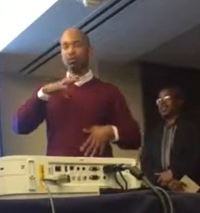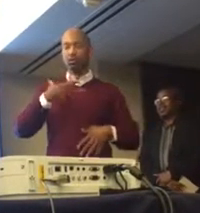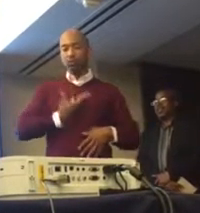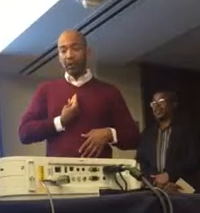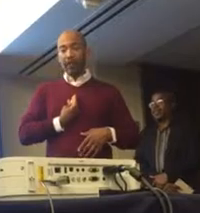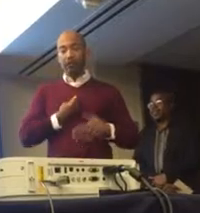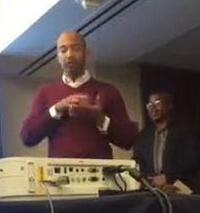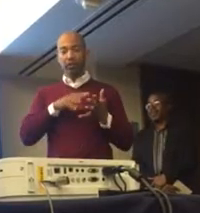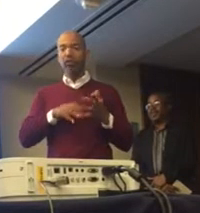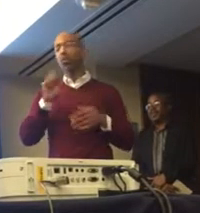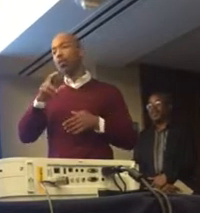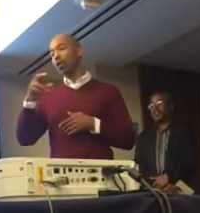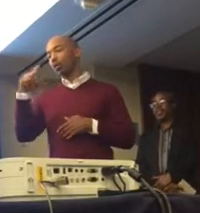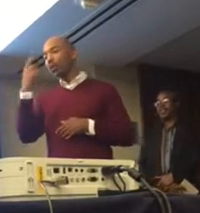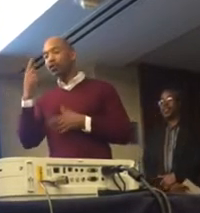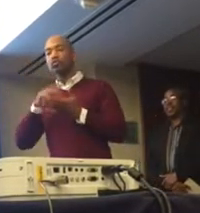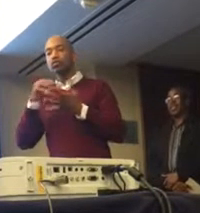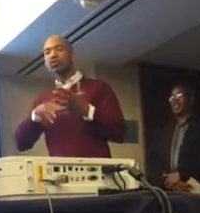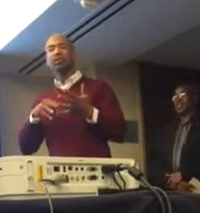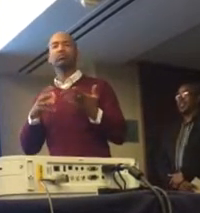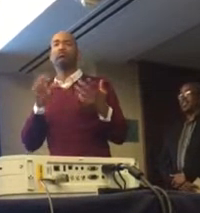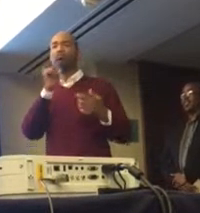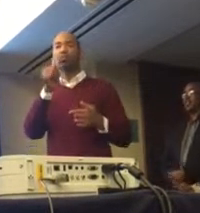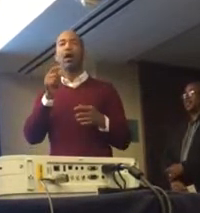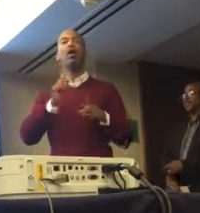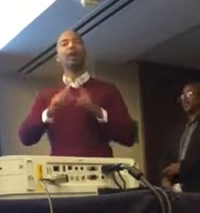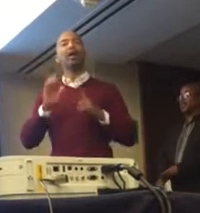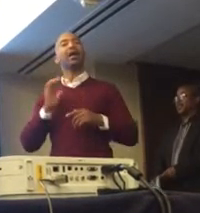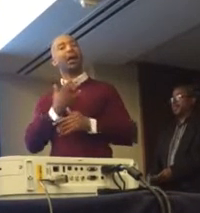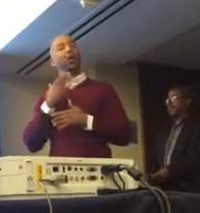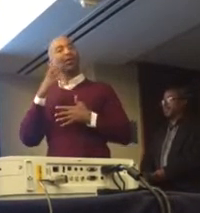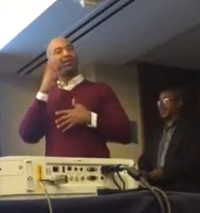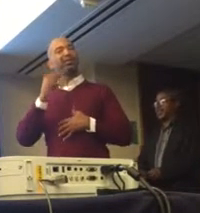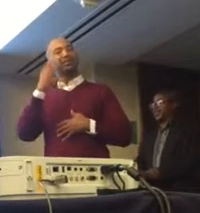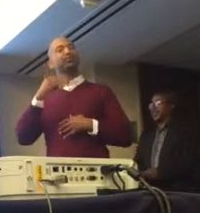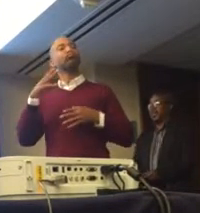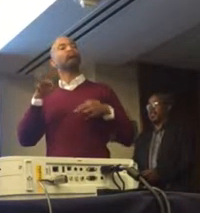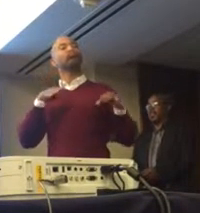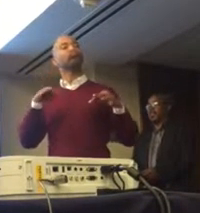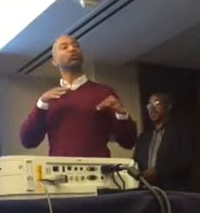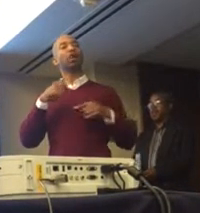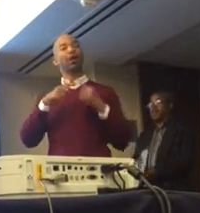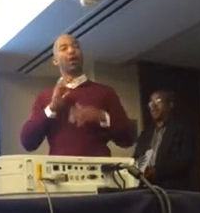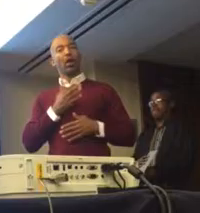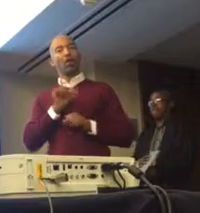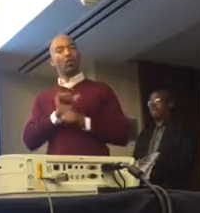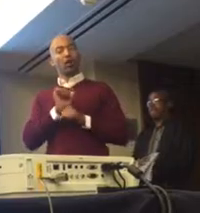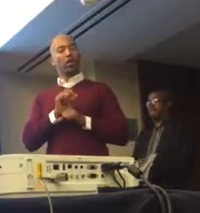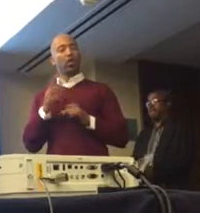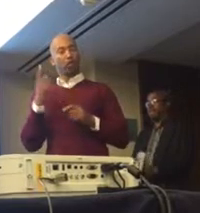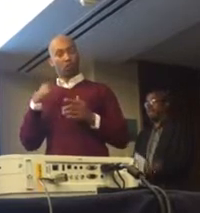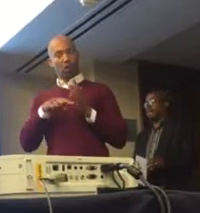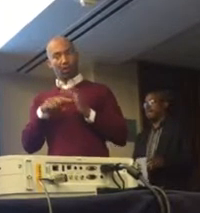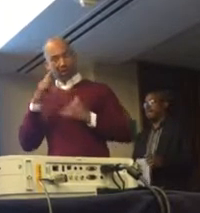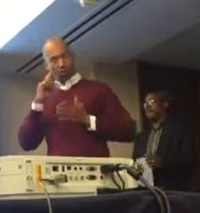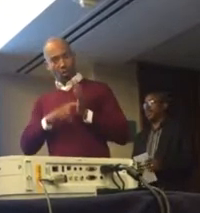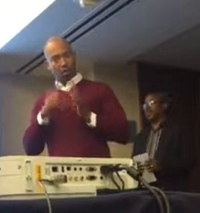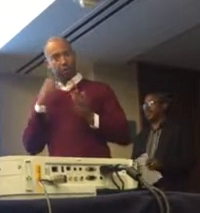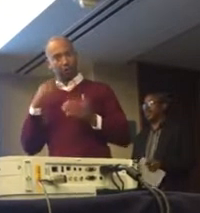on African American students. We are sharing our experiences in doing this work and what we've found, and hoping that you can take